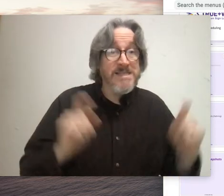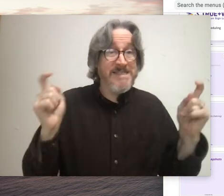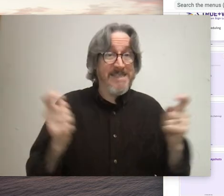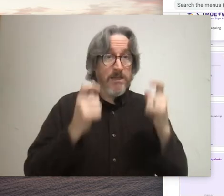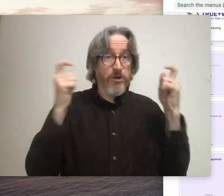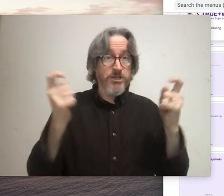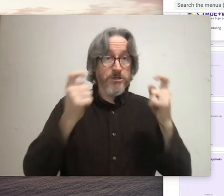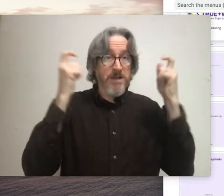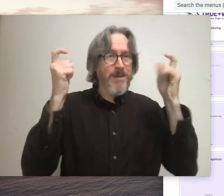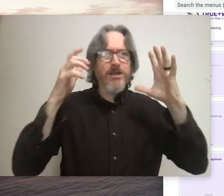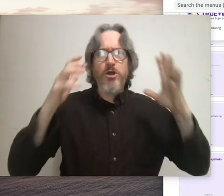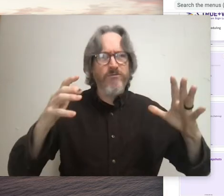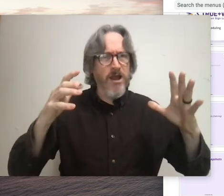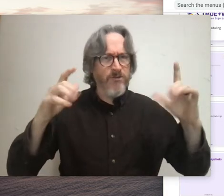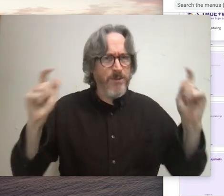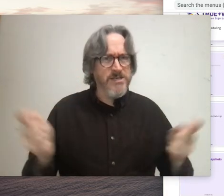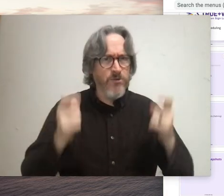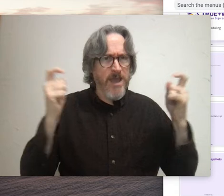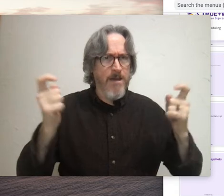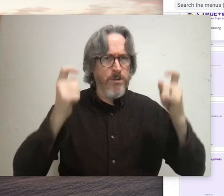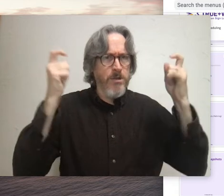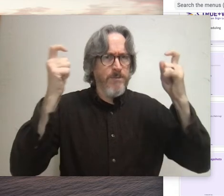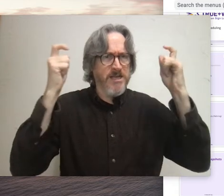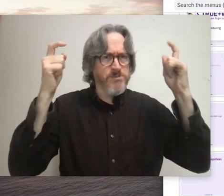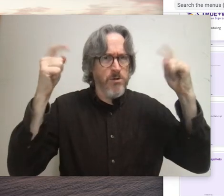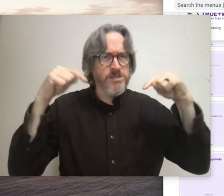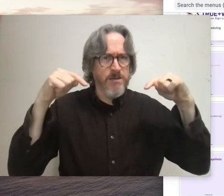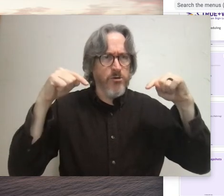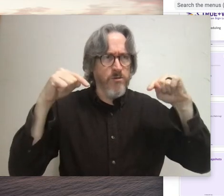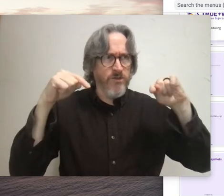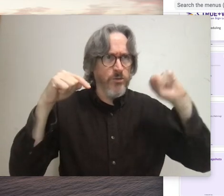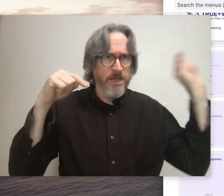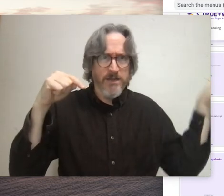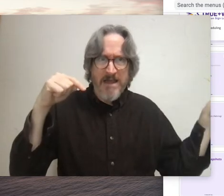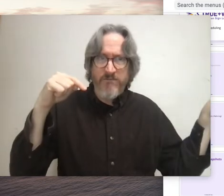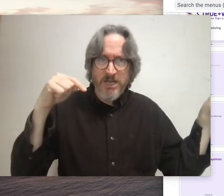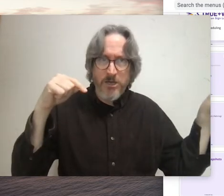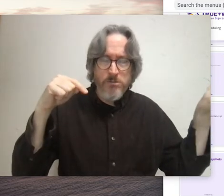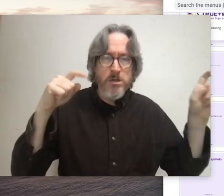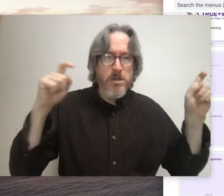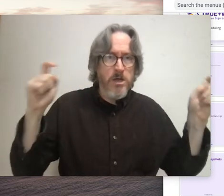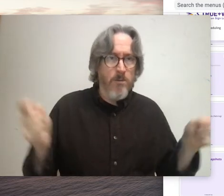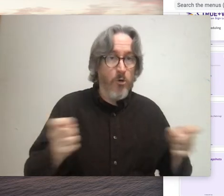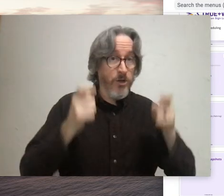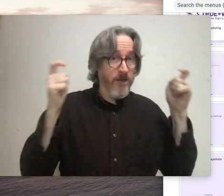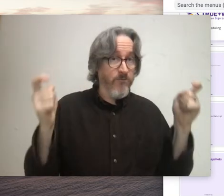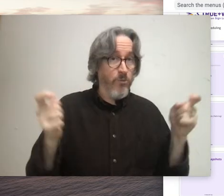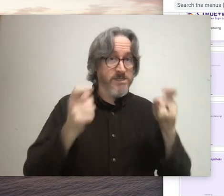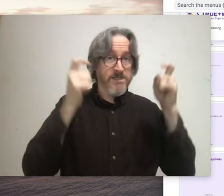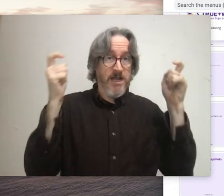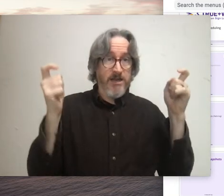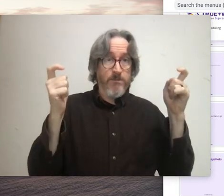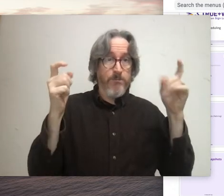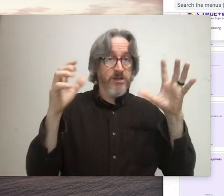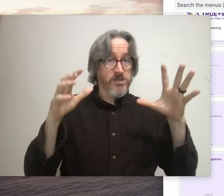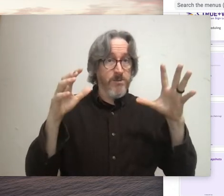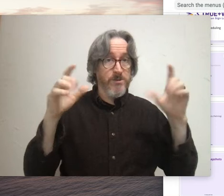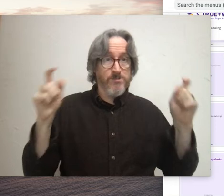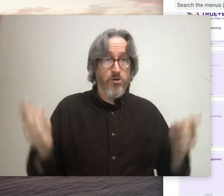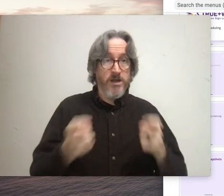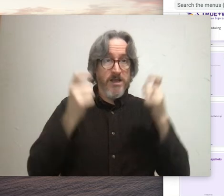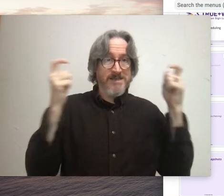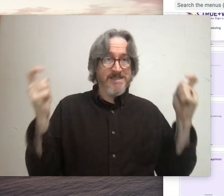So celebration, I'm not going to go over every piece of vocab because most of them are reviewed in that video, or you can get it from What's the Sign, but